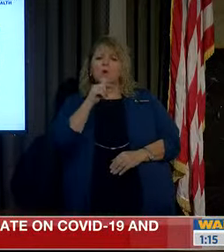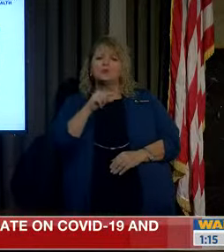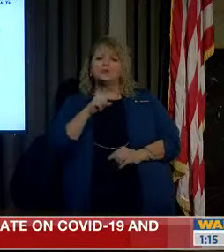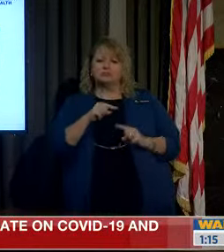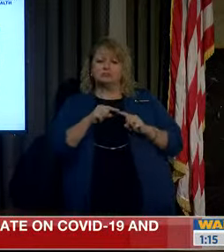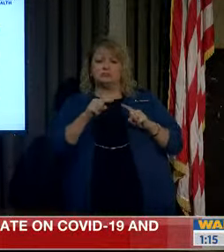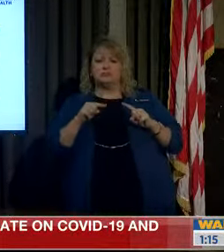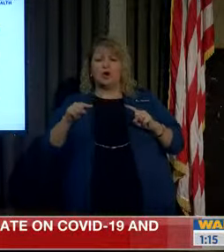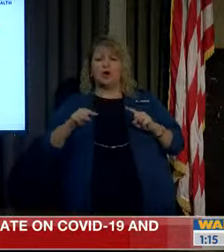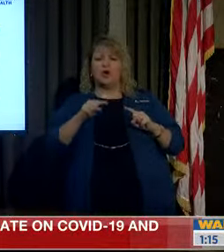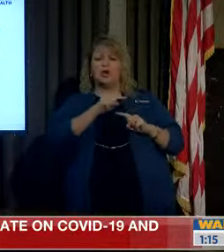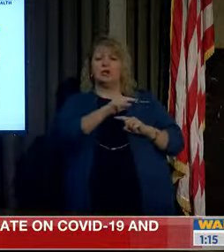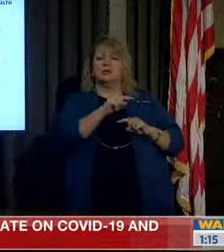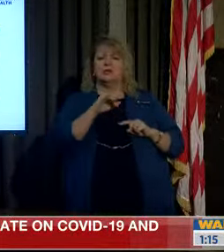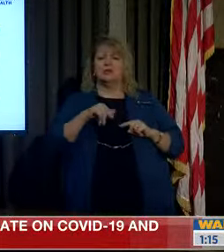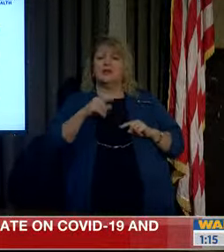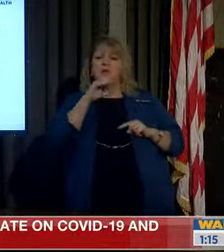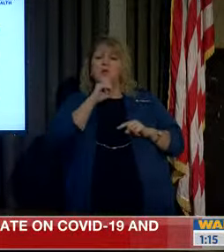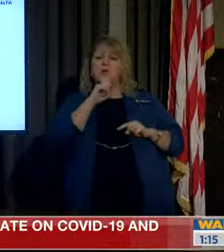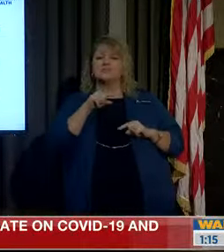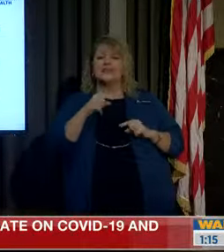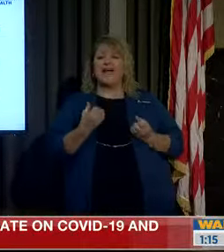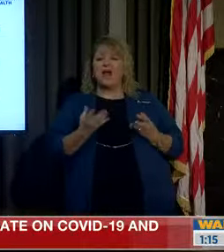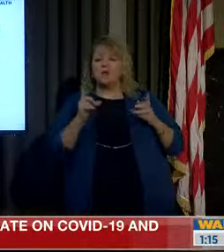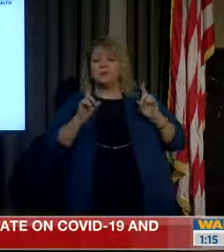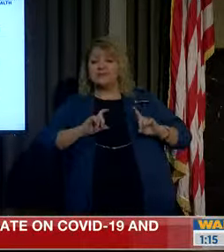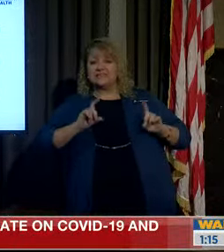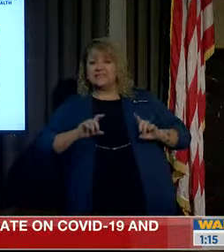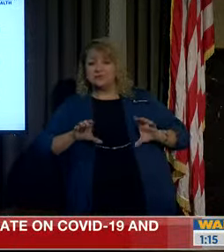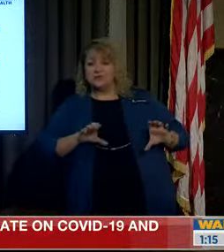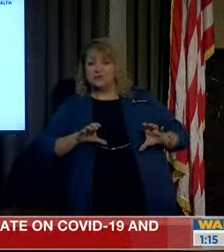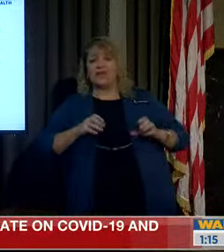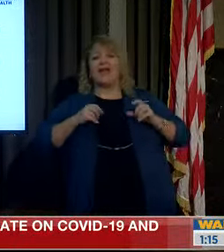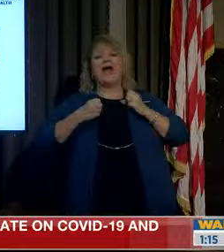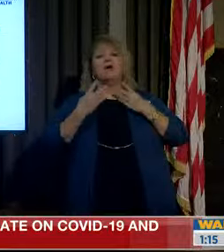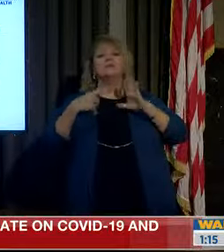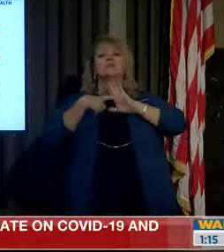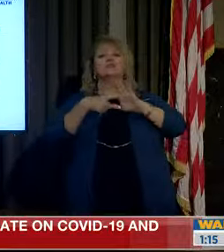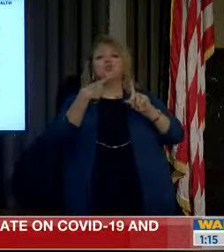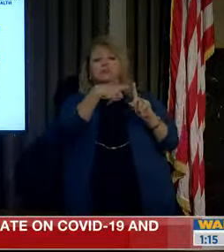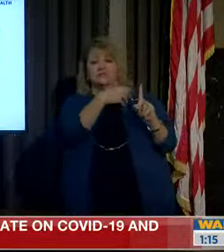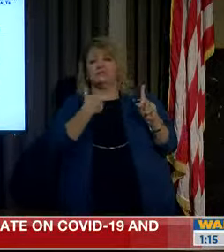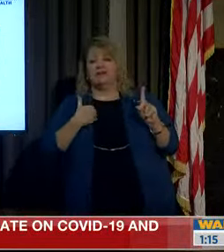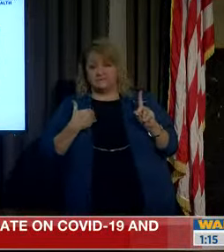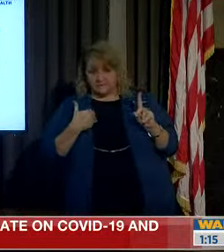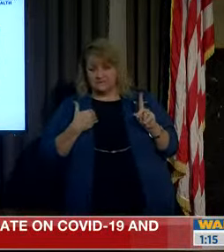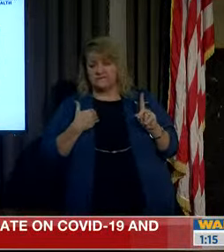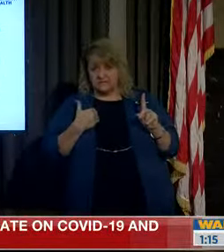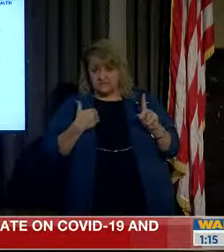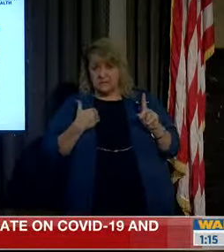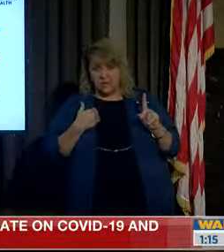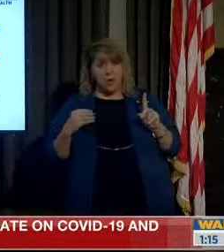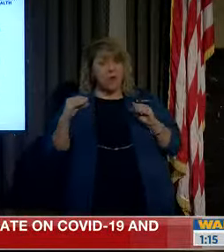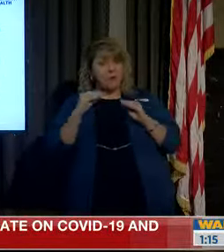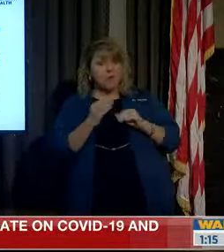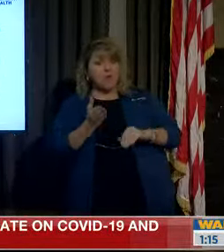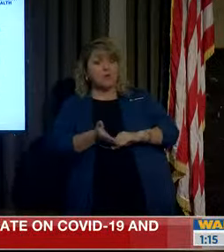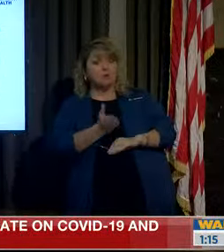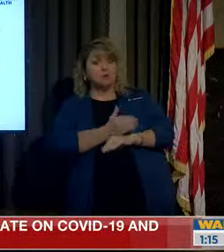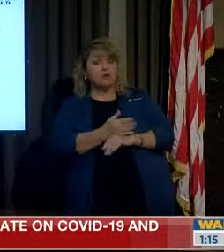percent positivity, what percent of all tests being conducted are positive. This past week, we made more improvement. We went